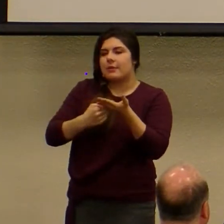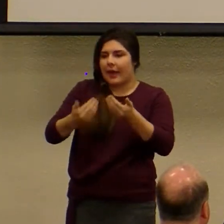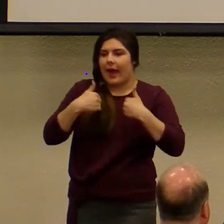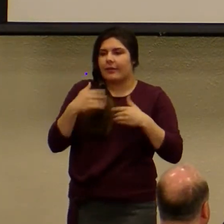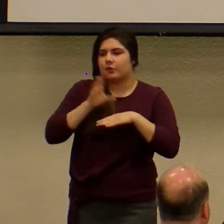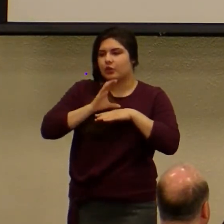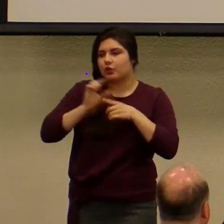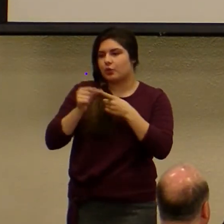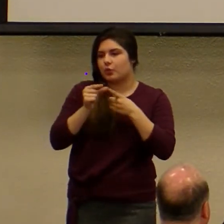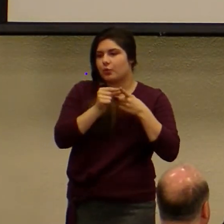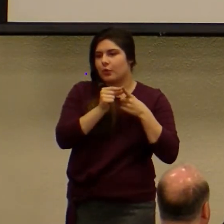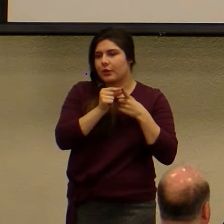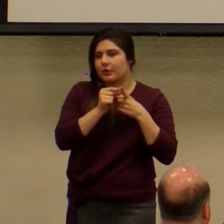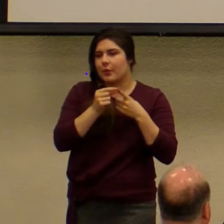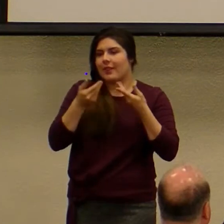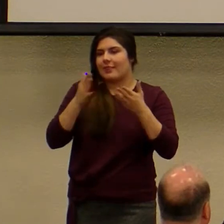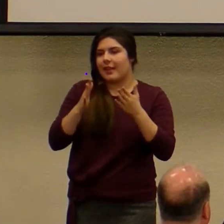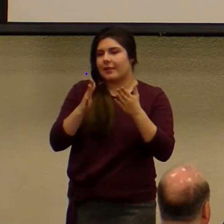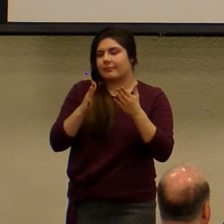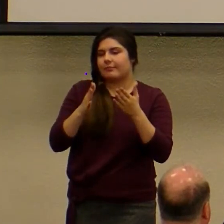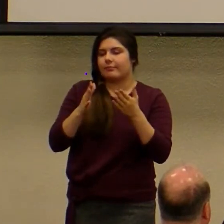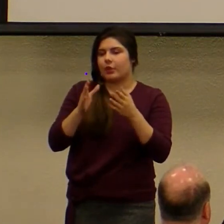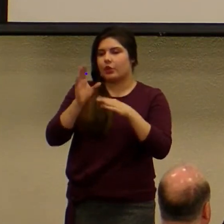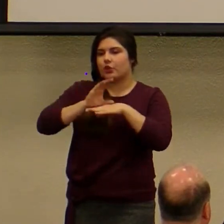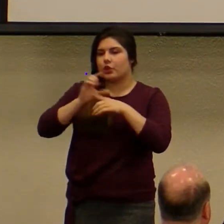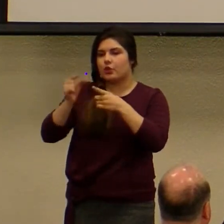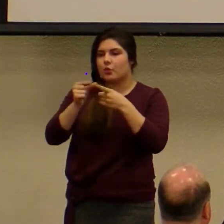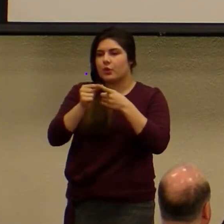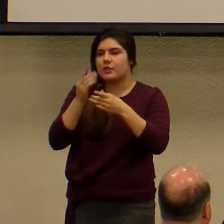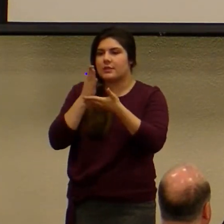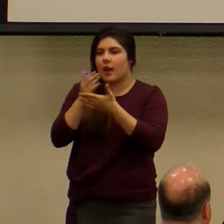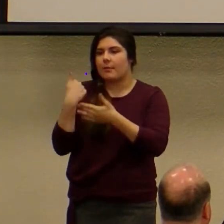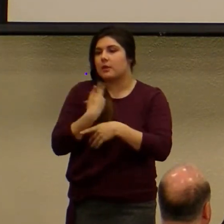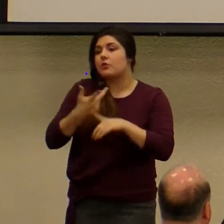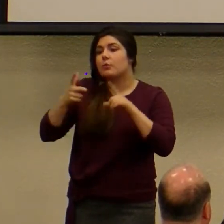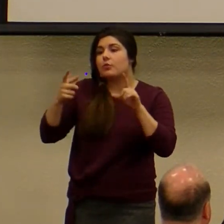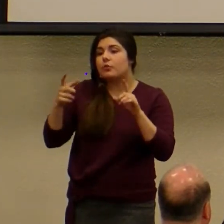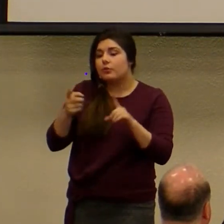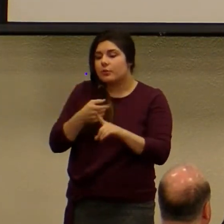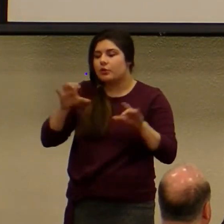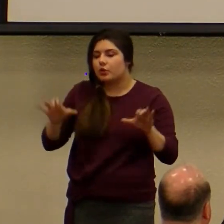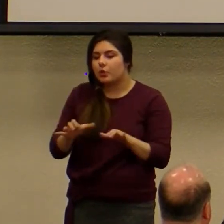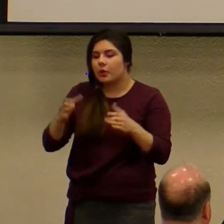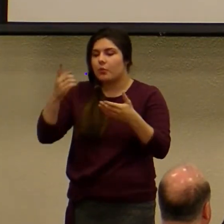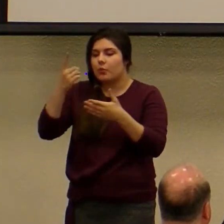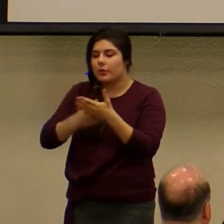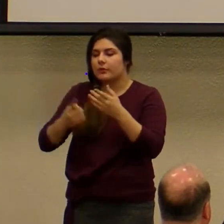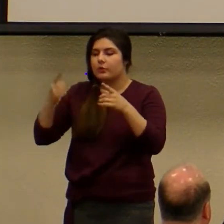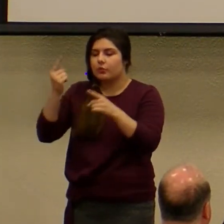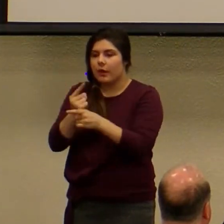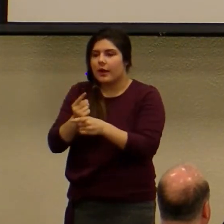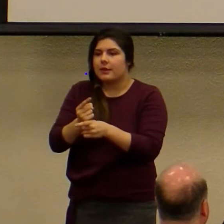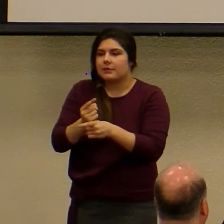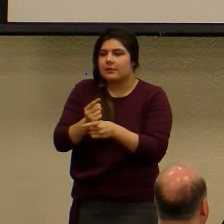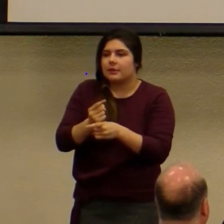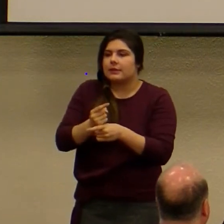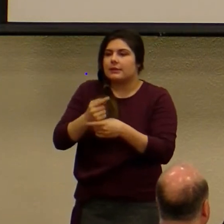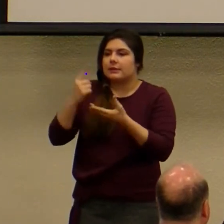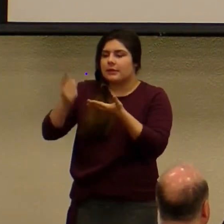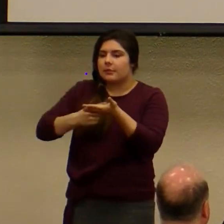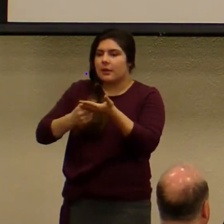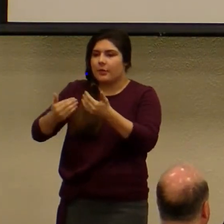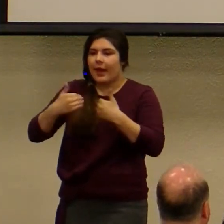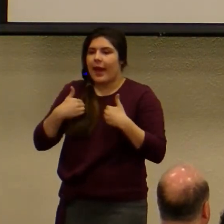let Christianese stop us from doing what it ought to do. Sanctify, by that Peter means draw a circle around who Jesus